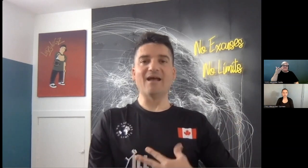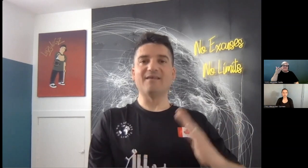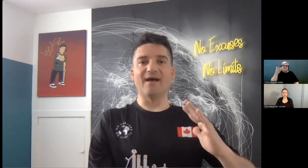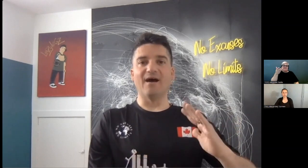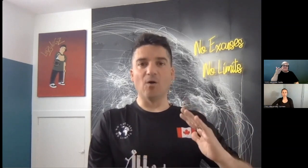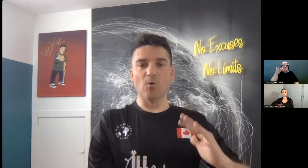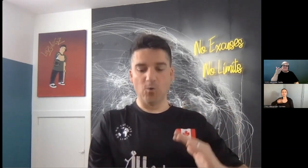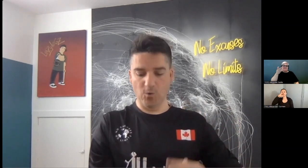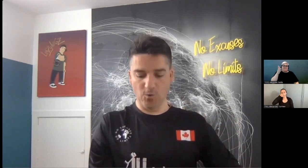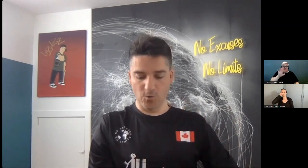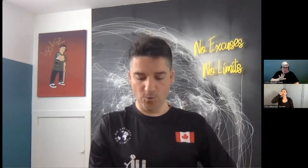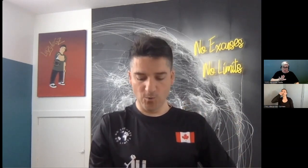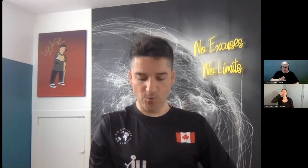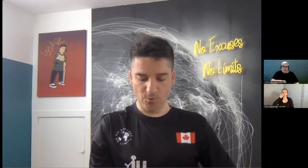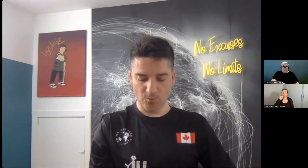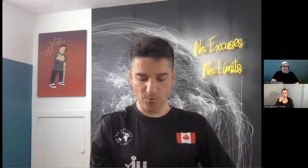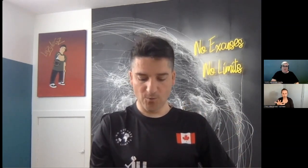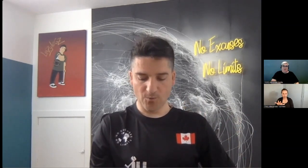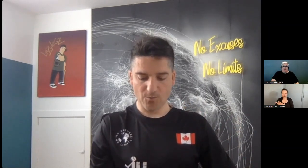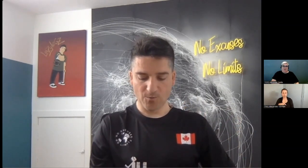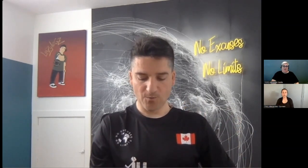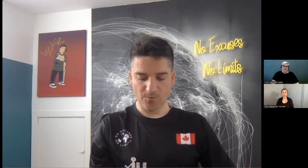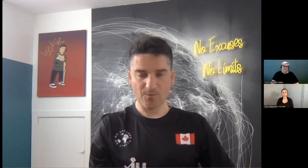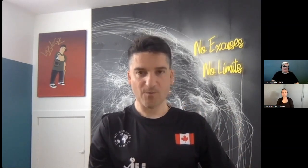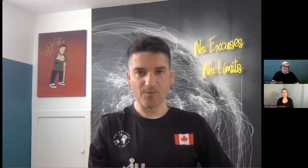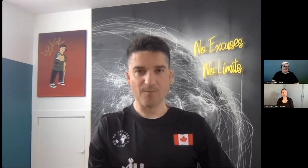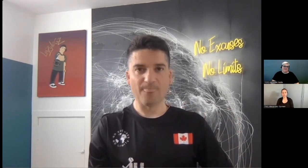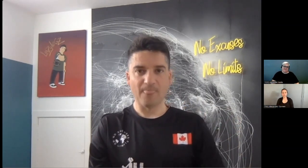And exhale.